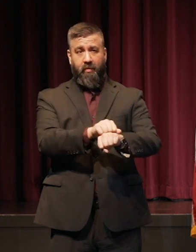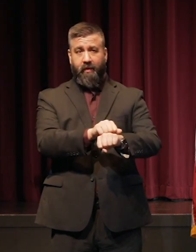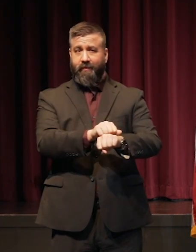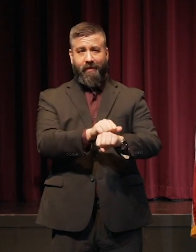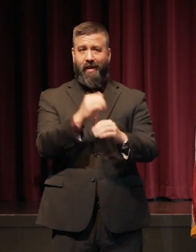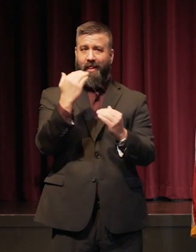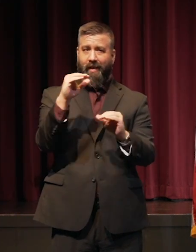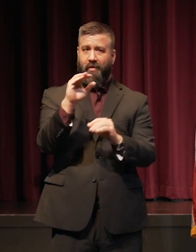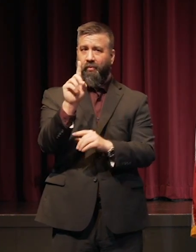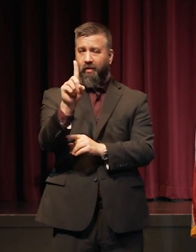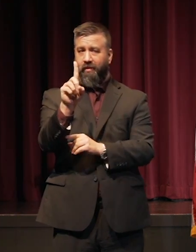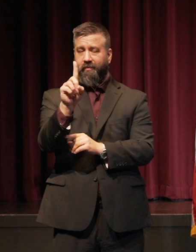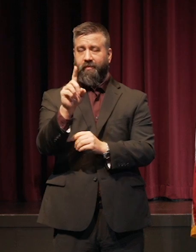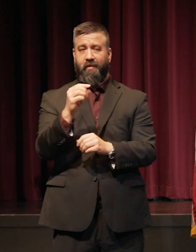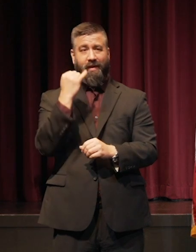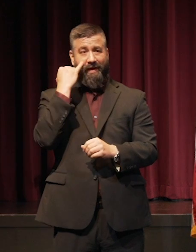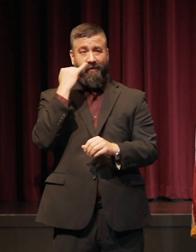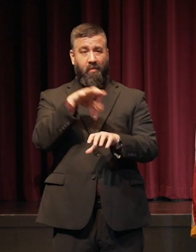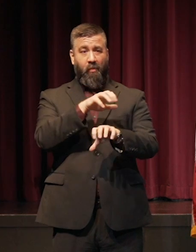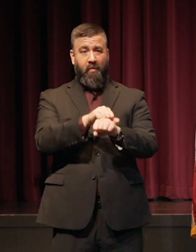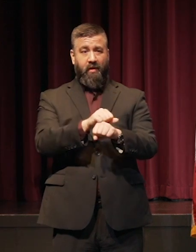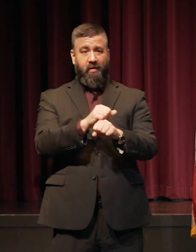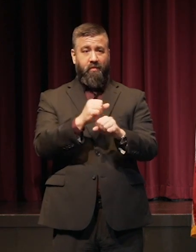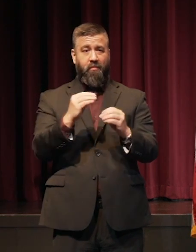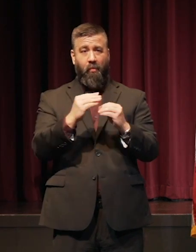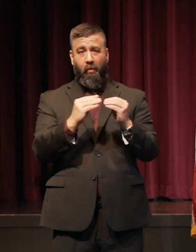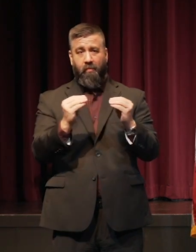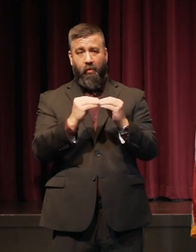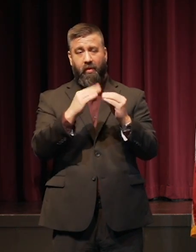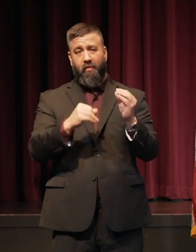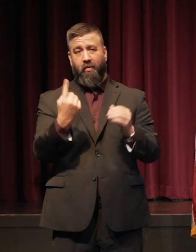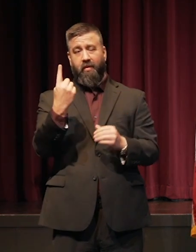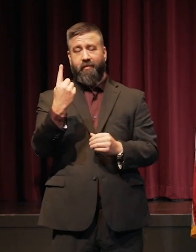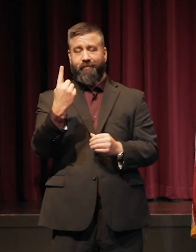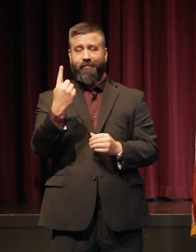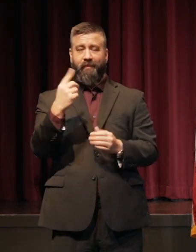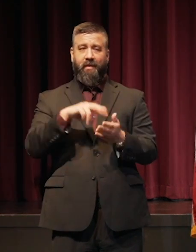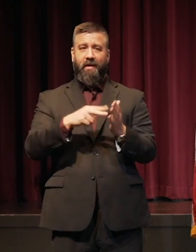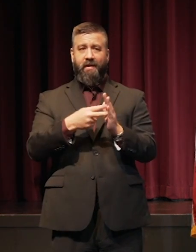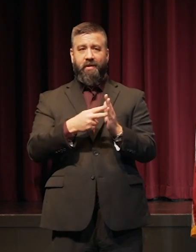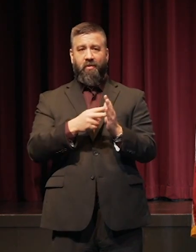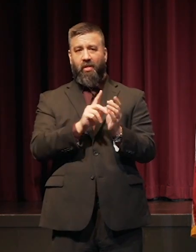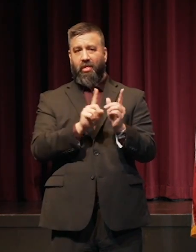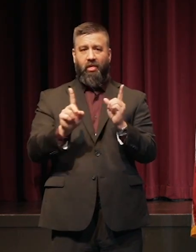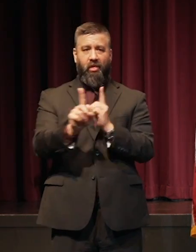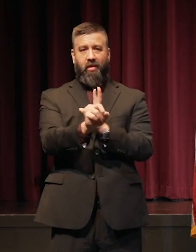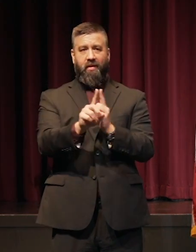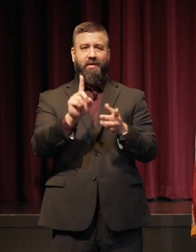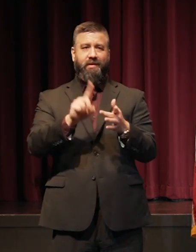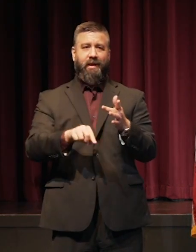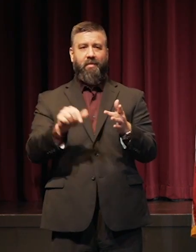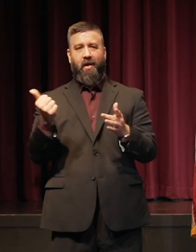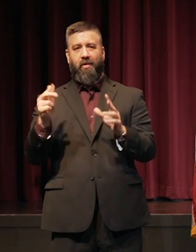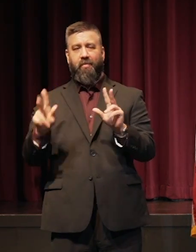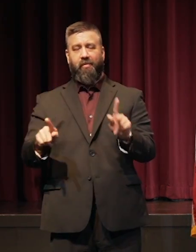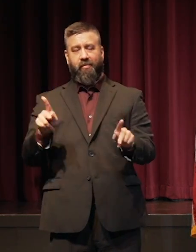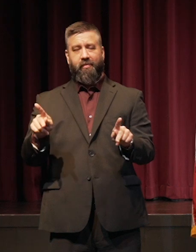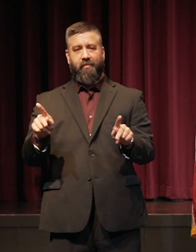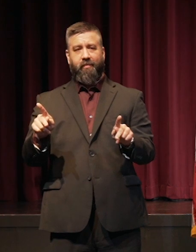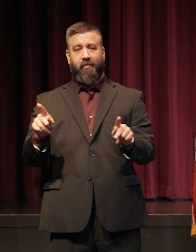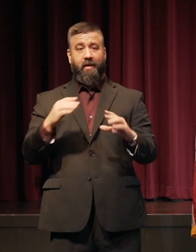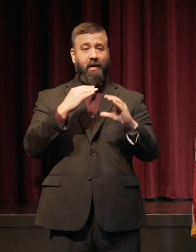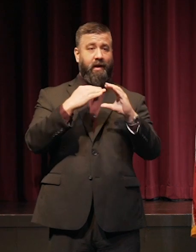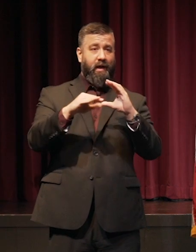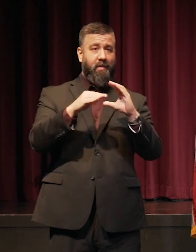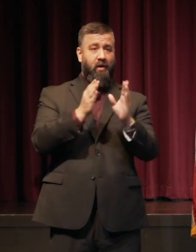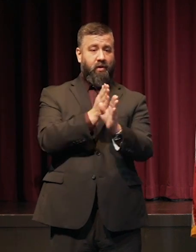Again, making more than one appointment would interfere with someone else who needs a vaccine getting it as quickly as possible. The email to